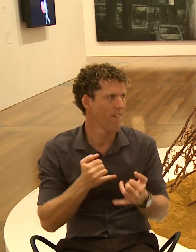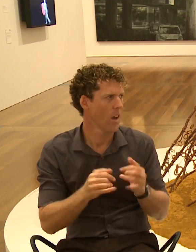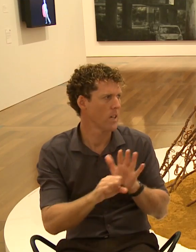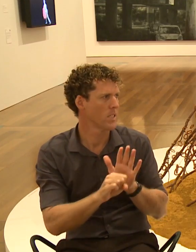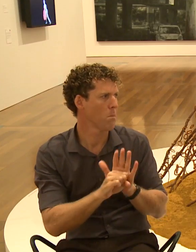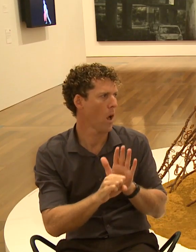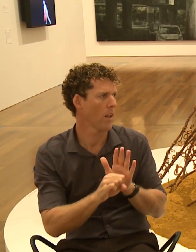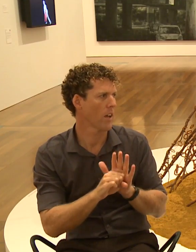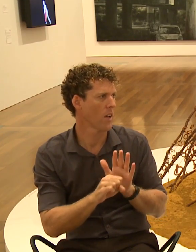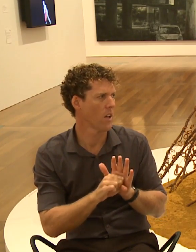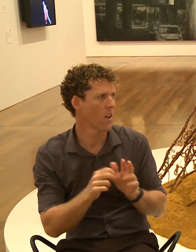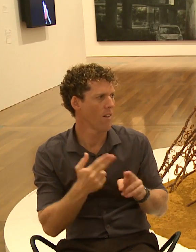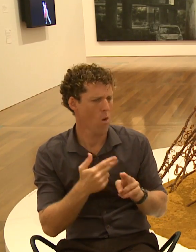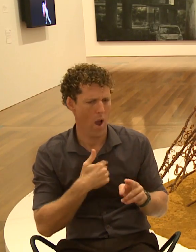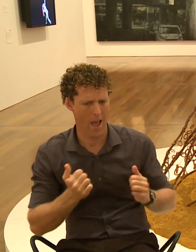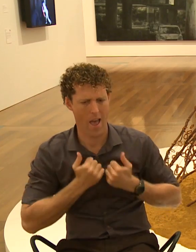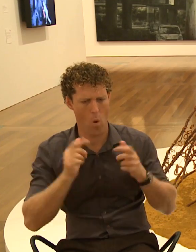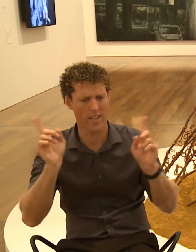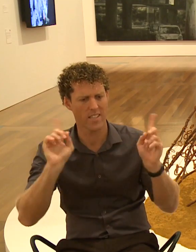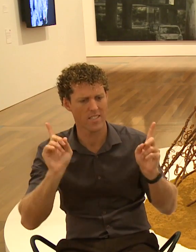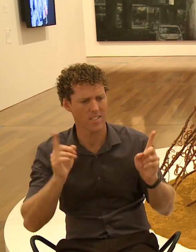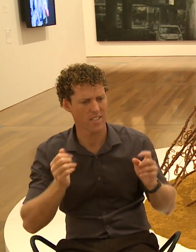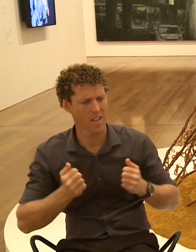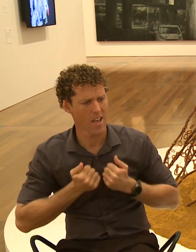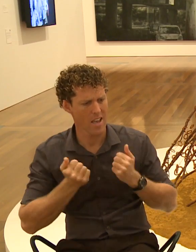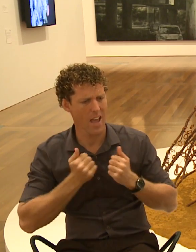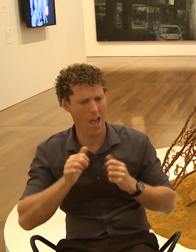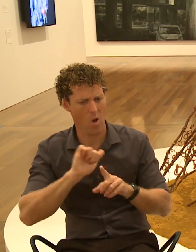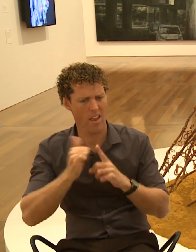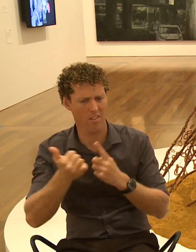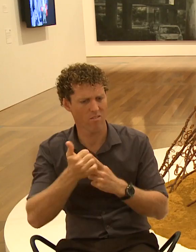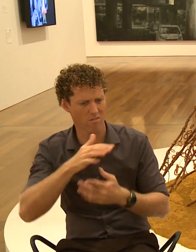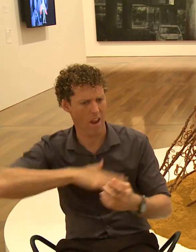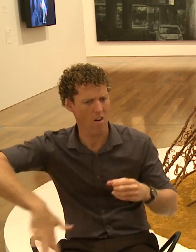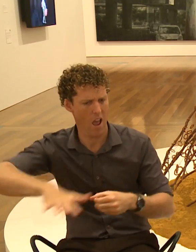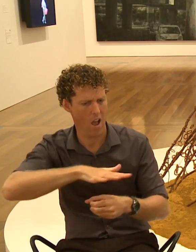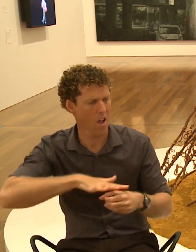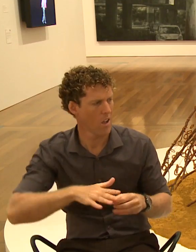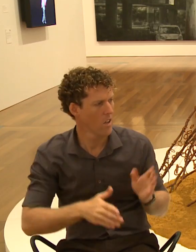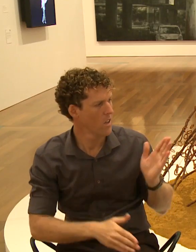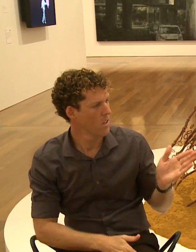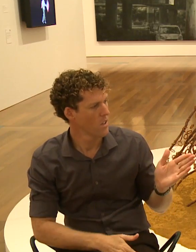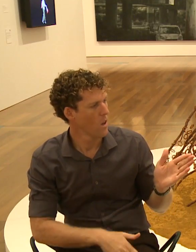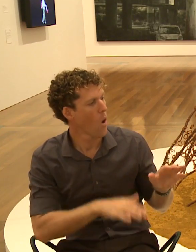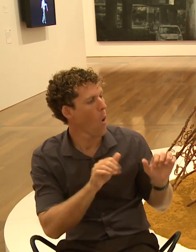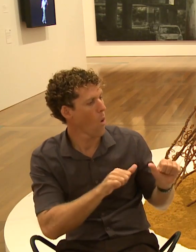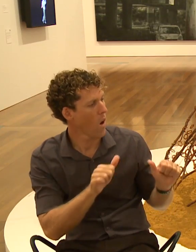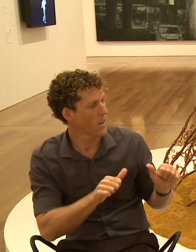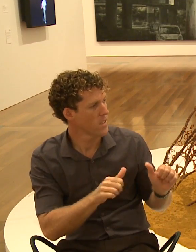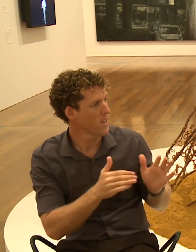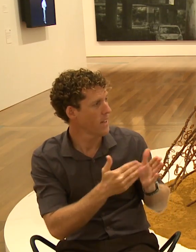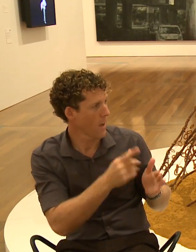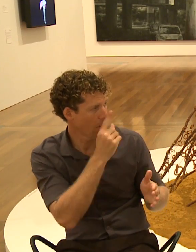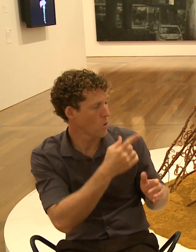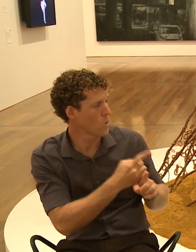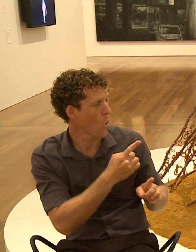symbolic to our existence in our environment, in our area. And on that note, could you